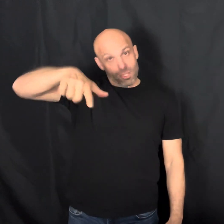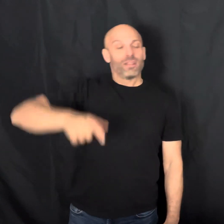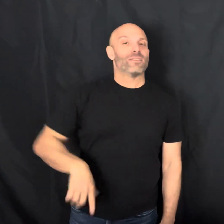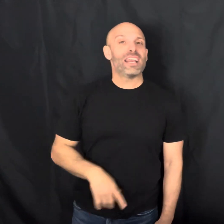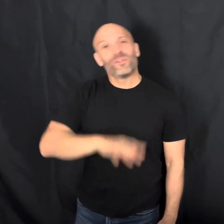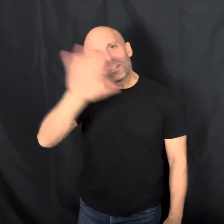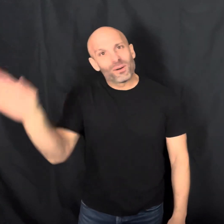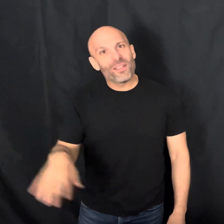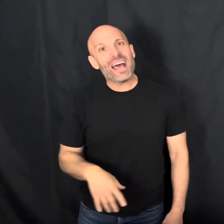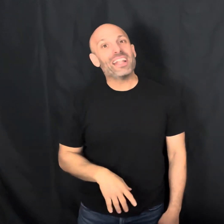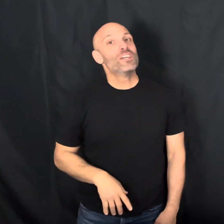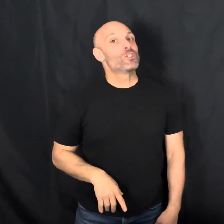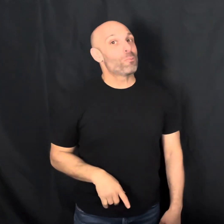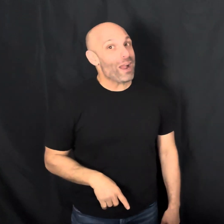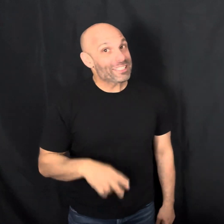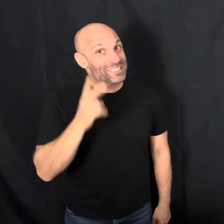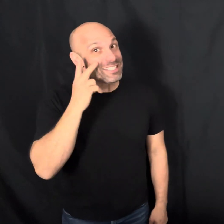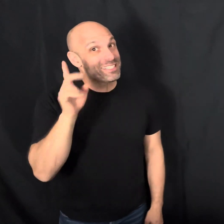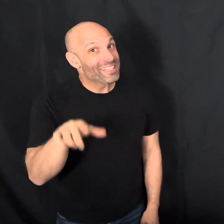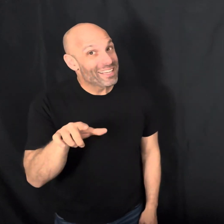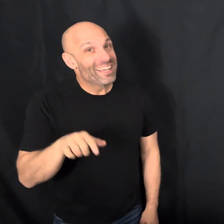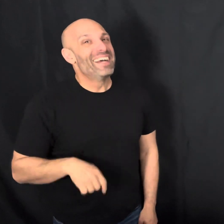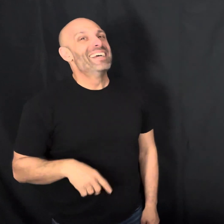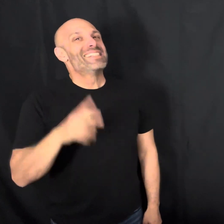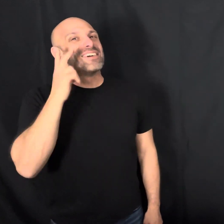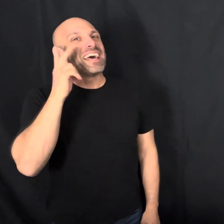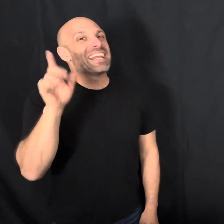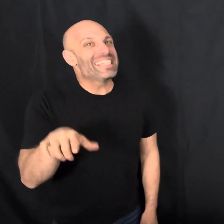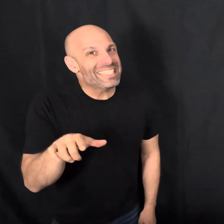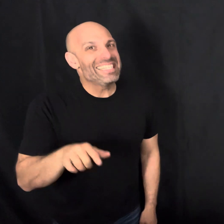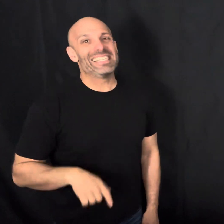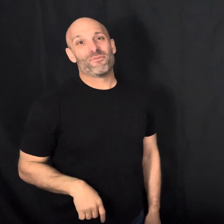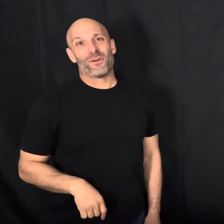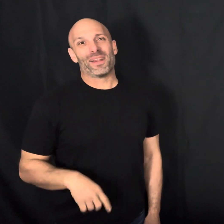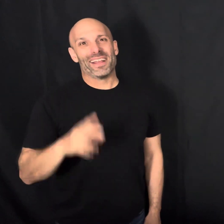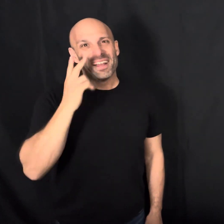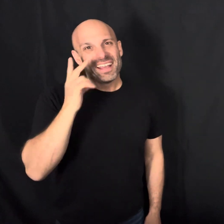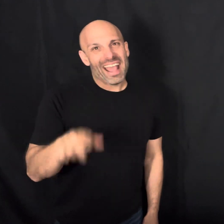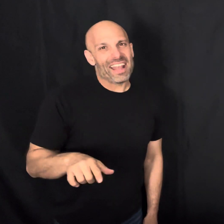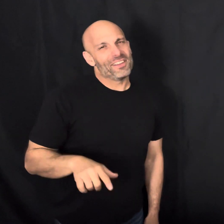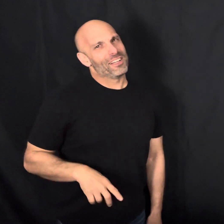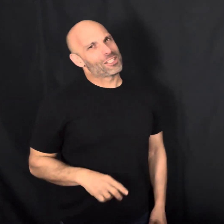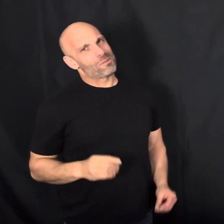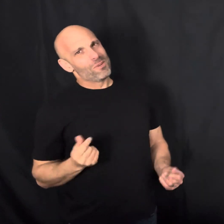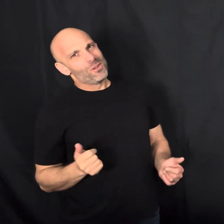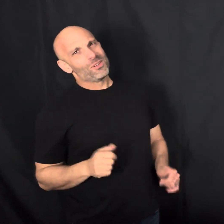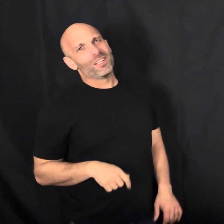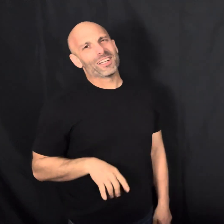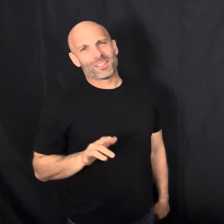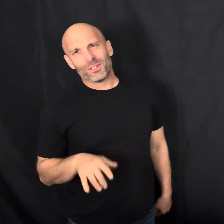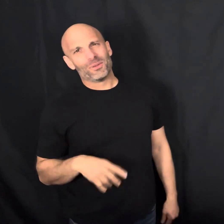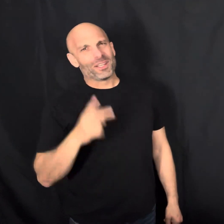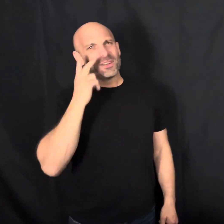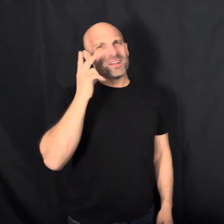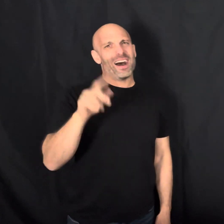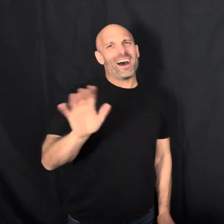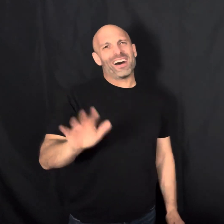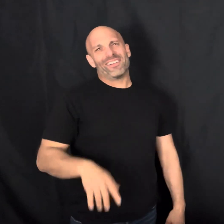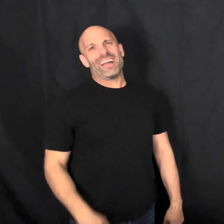right? You don't want to do all that. So practice this so that it gets easy for you and you look smooth. You look cool when you do it. All right, I